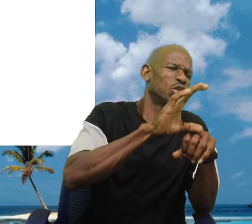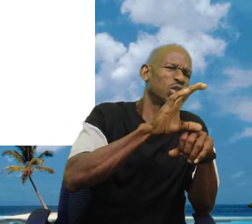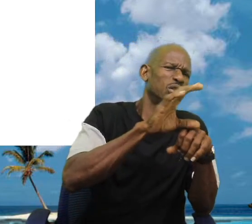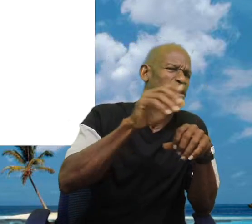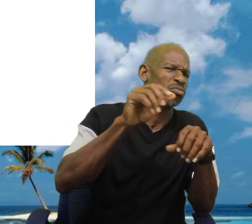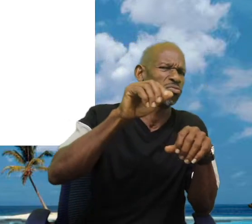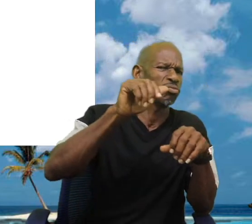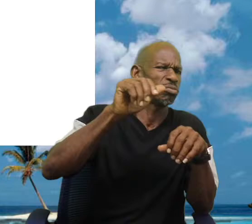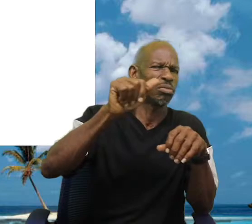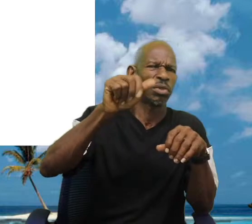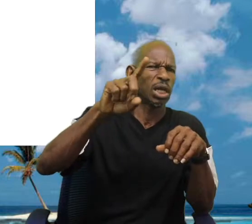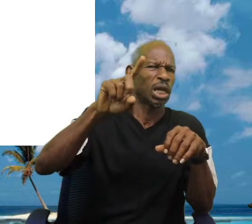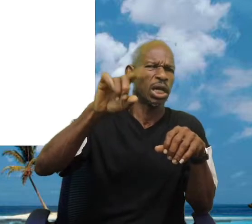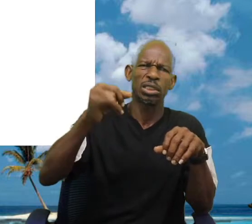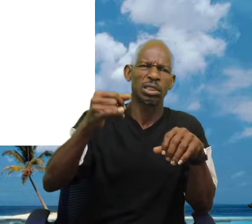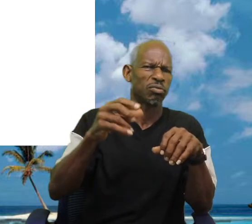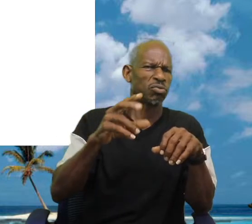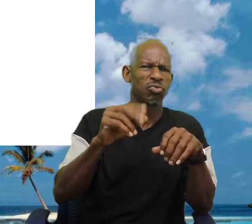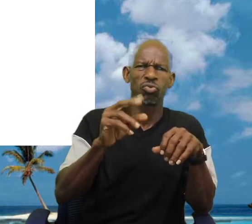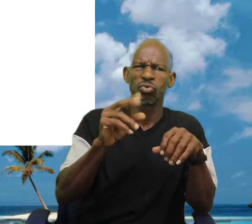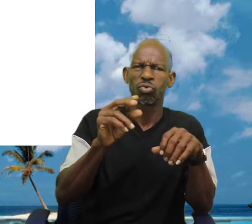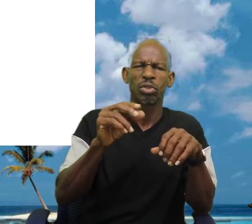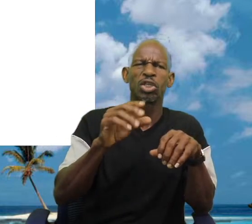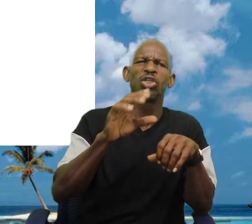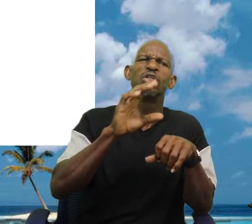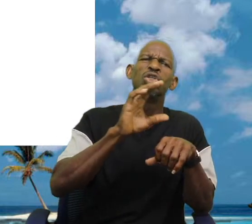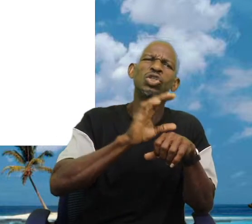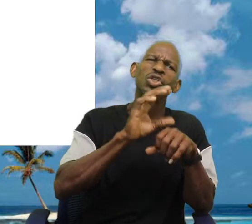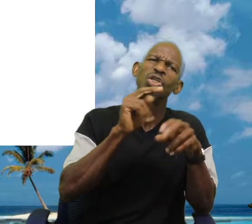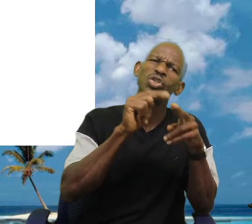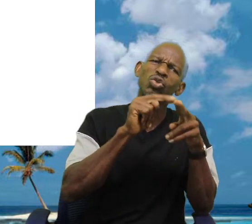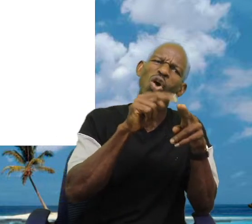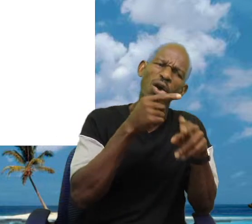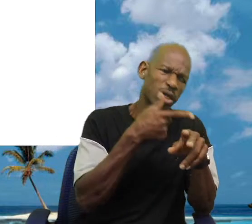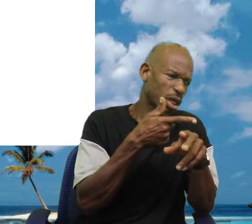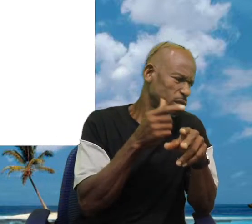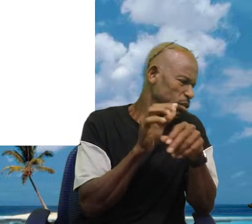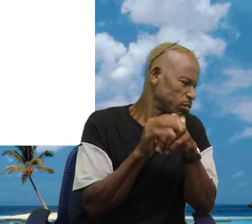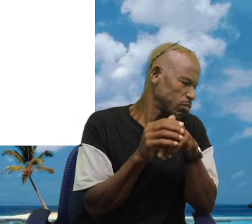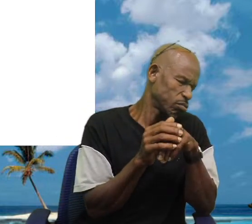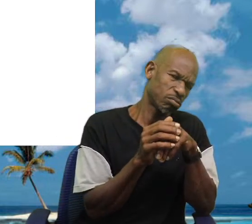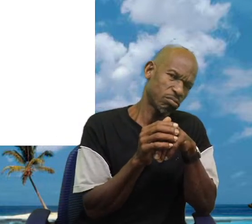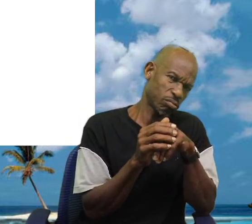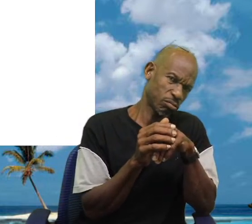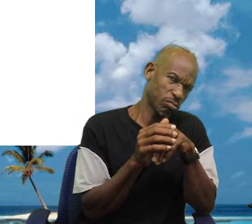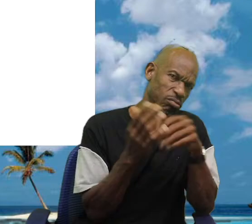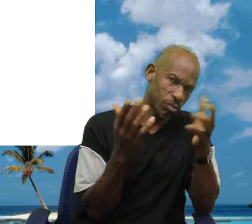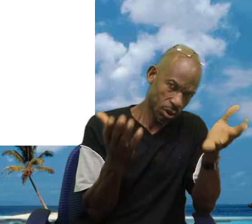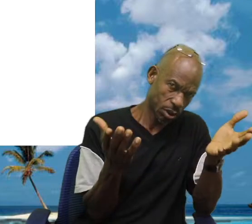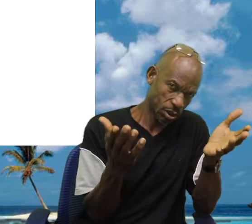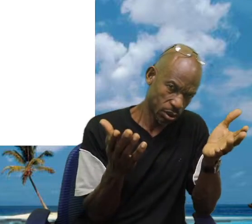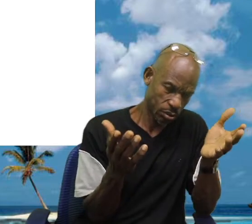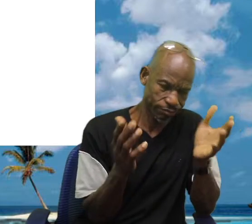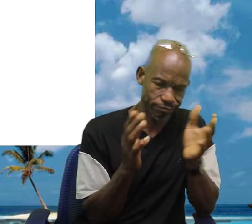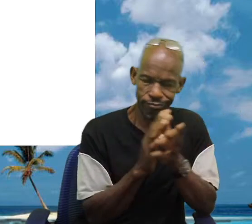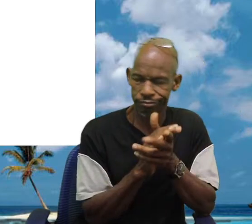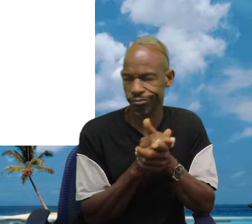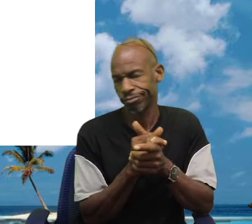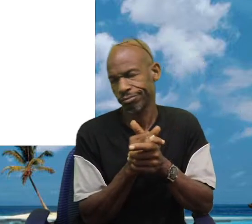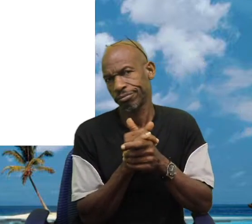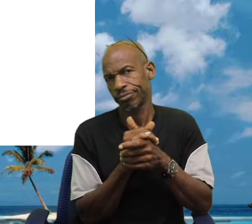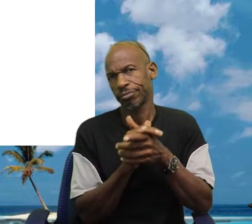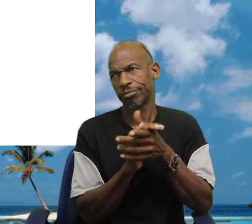understand what we say when we speak words together. So when we use this word church for an adjective, we'll